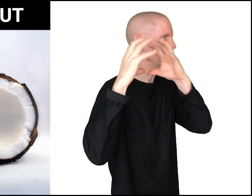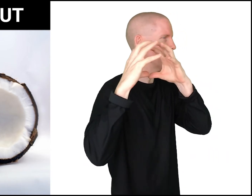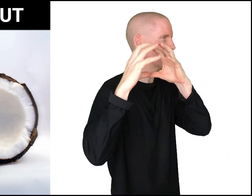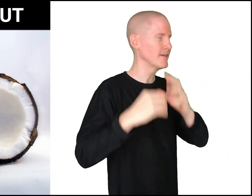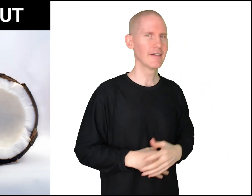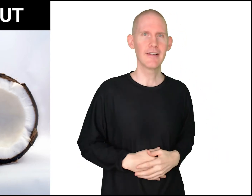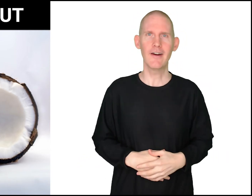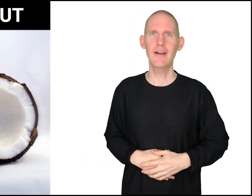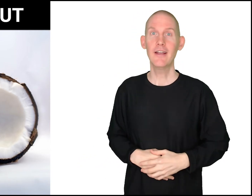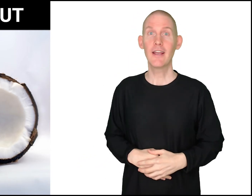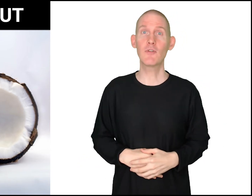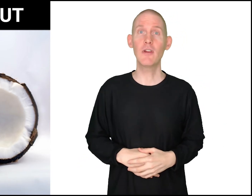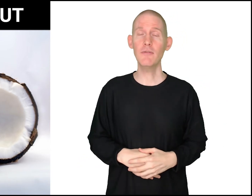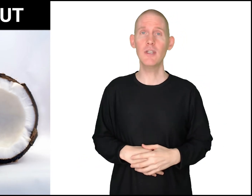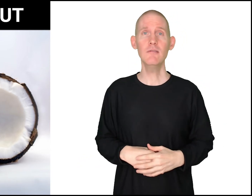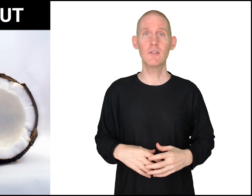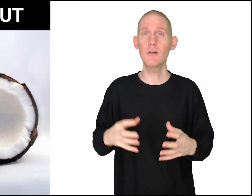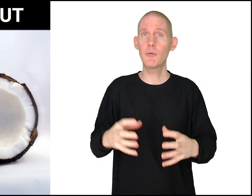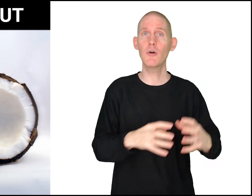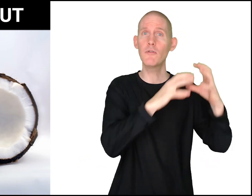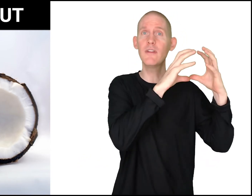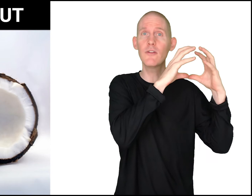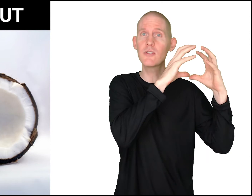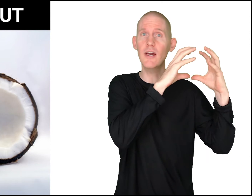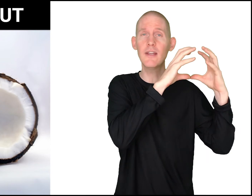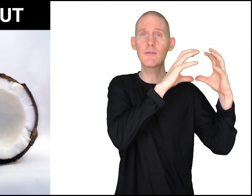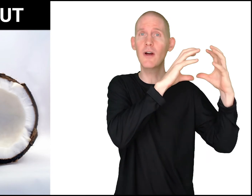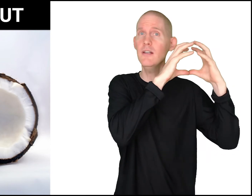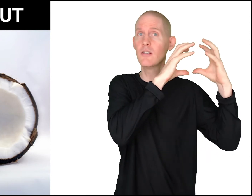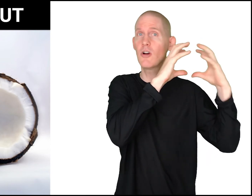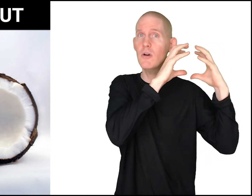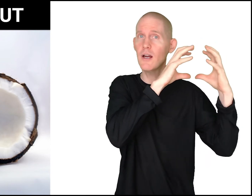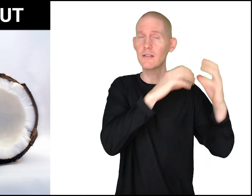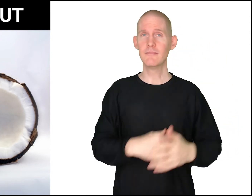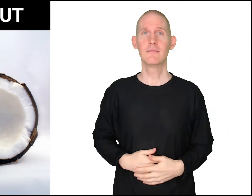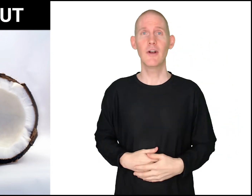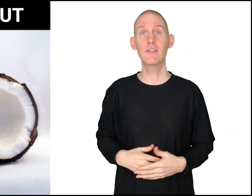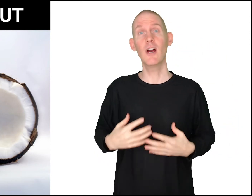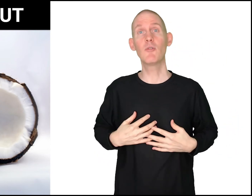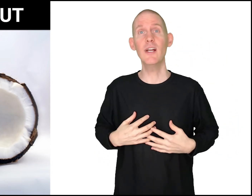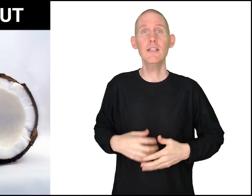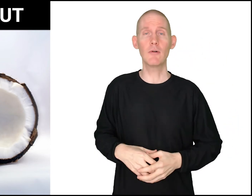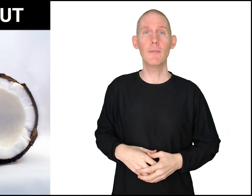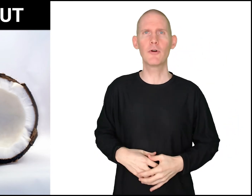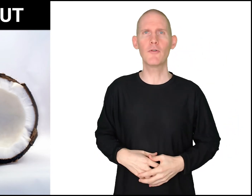coconut. All right? If you're lefty, you can put it over on the other side. That's fine. Coconut. All right? So I'm righty, so I'll put it over